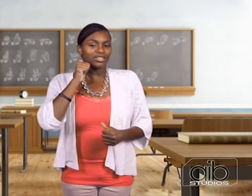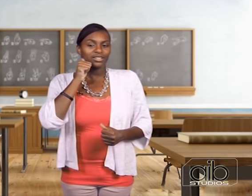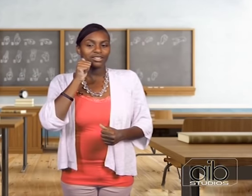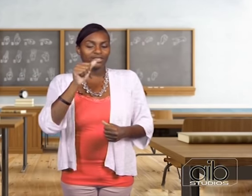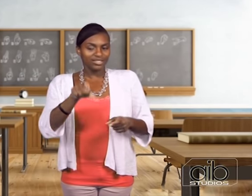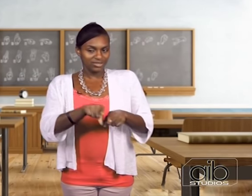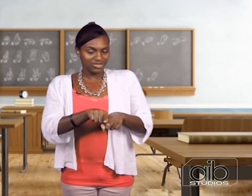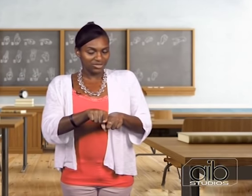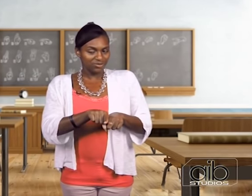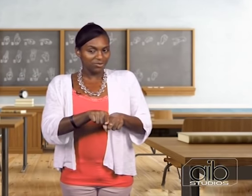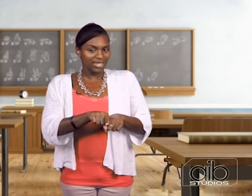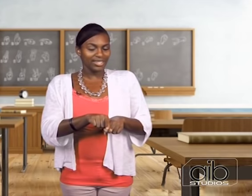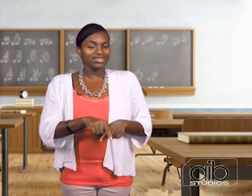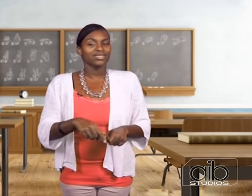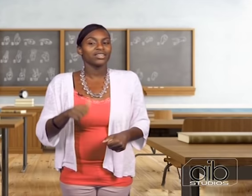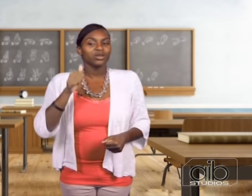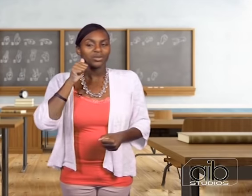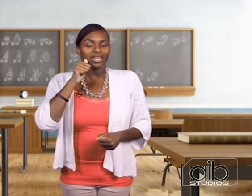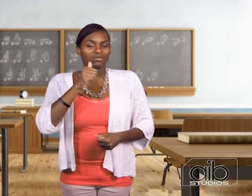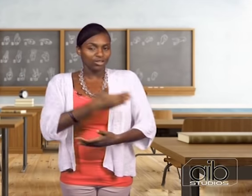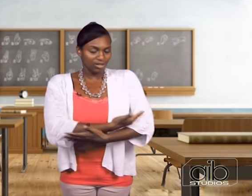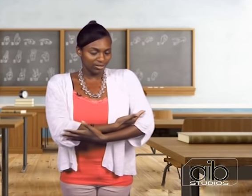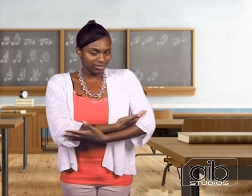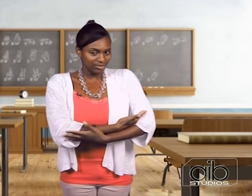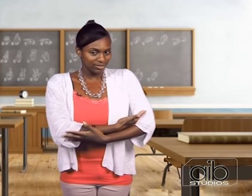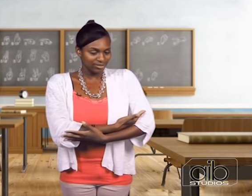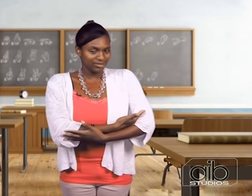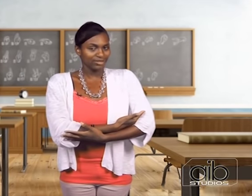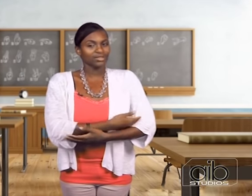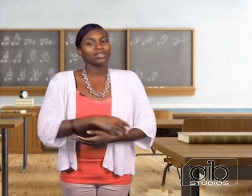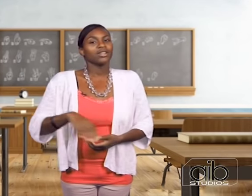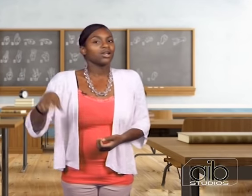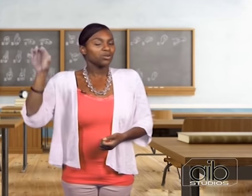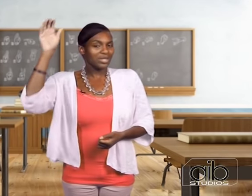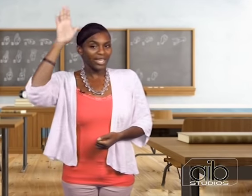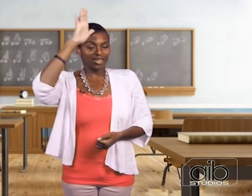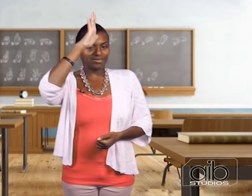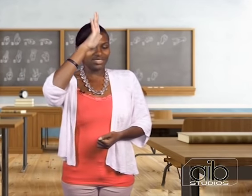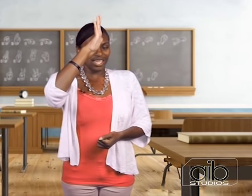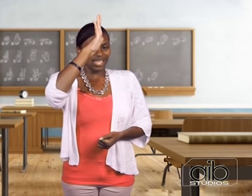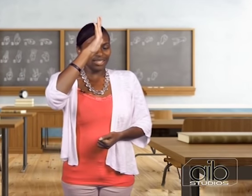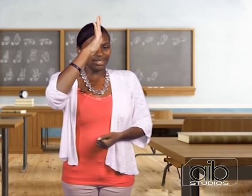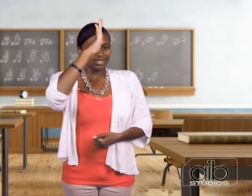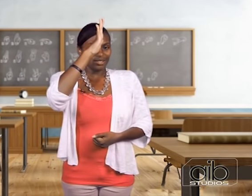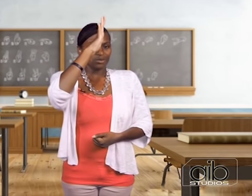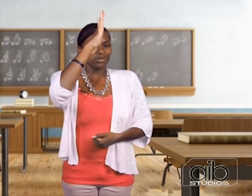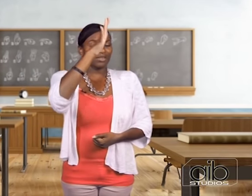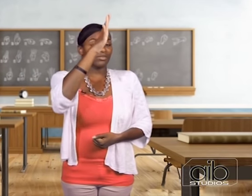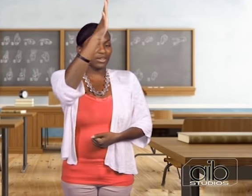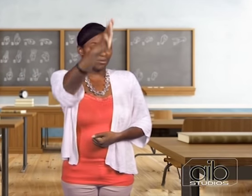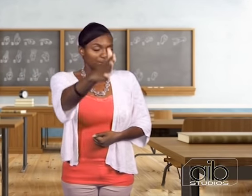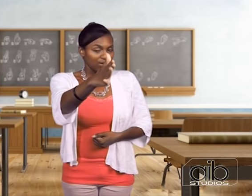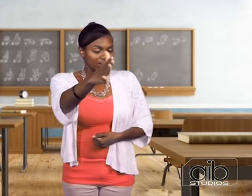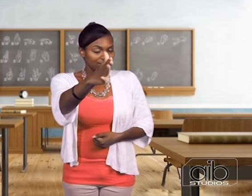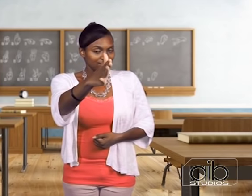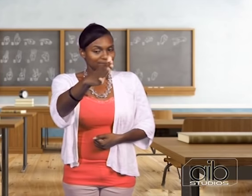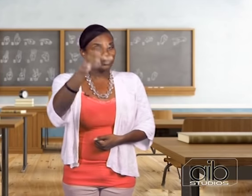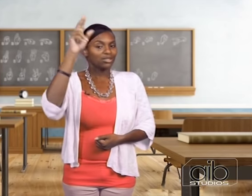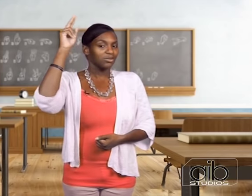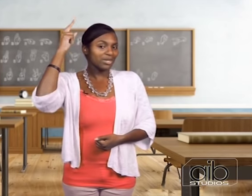sister. These are two different ways. We have daughter. We have dad. We have grandpa. We